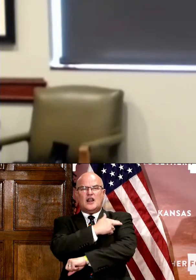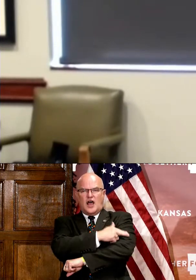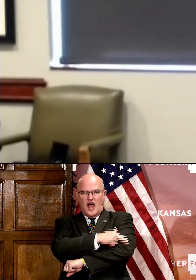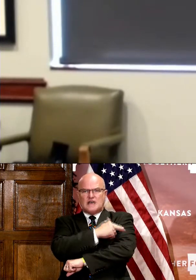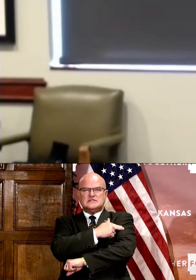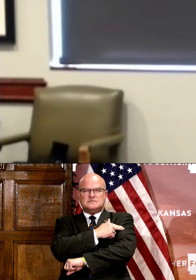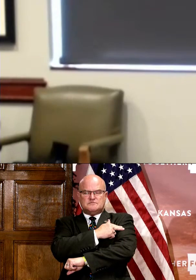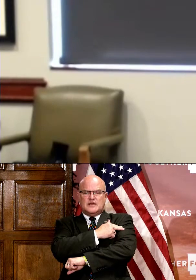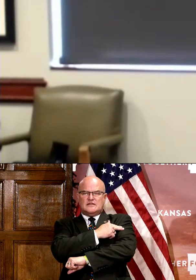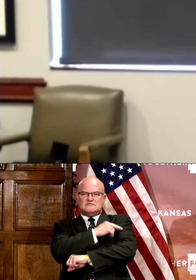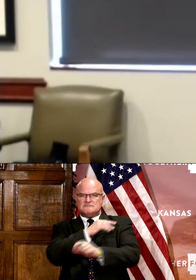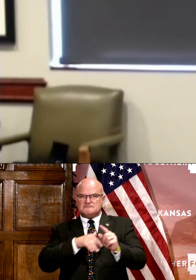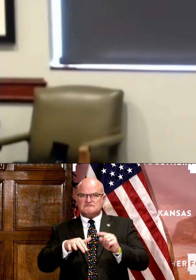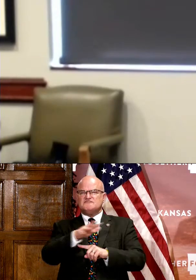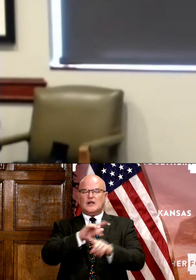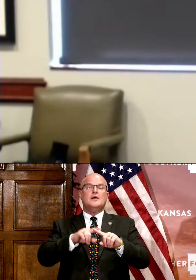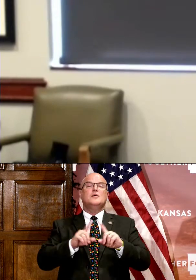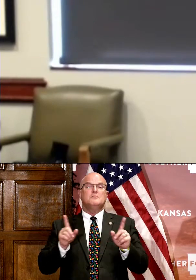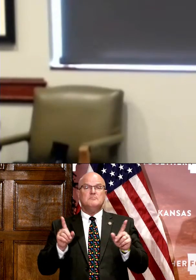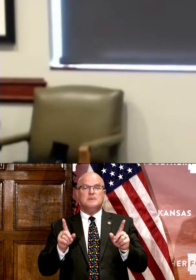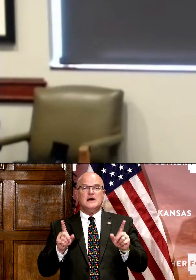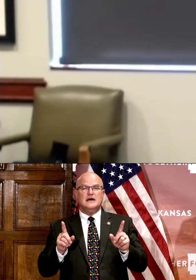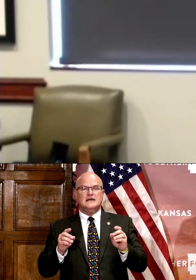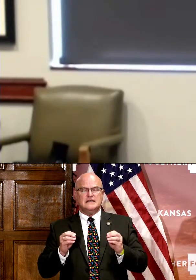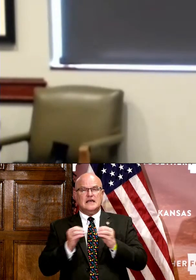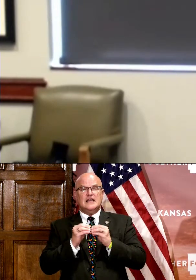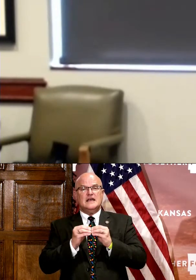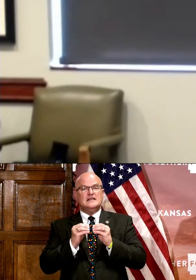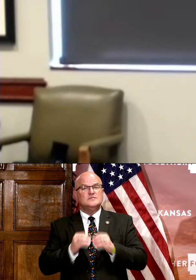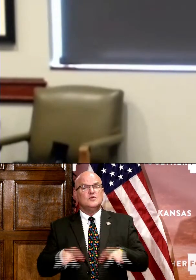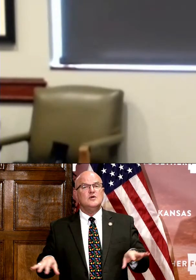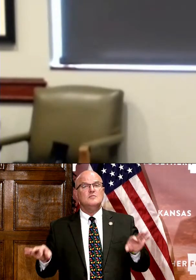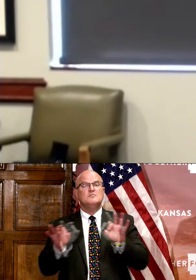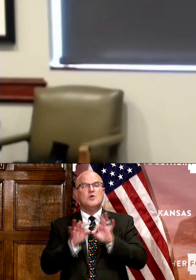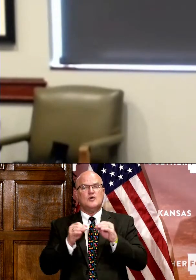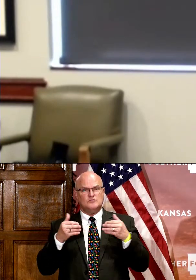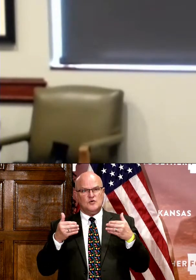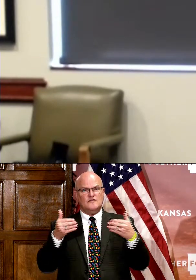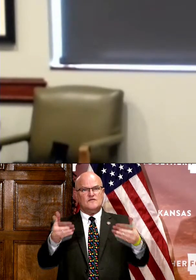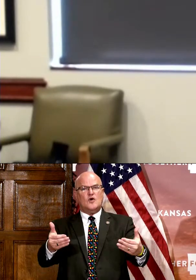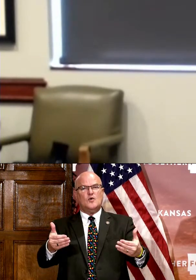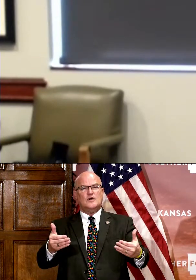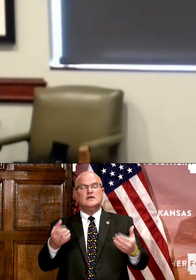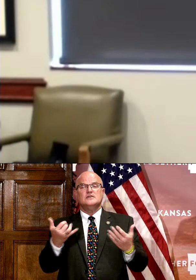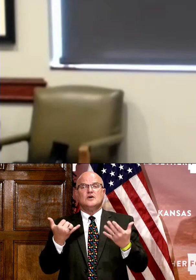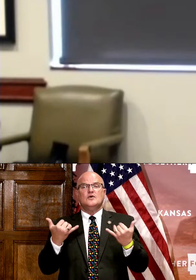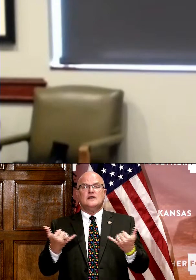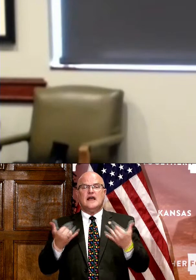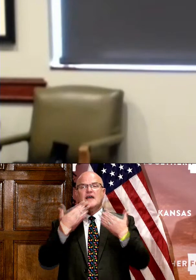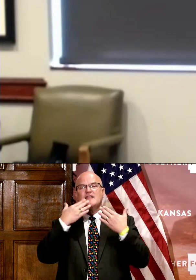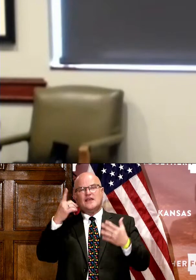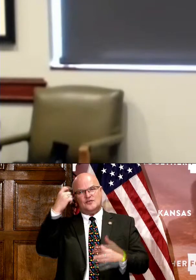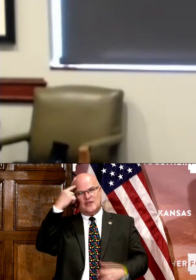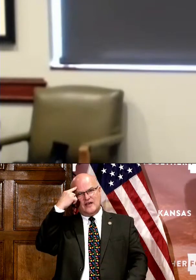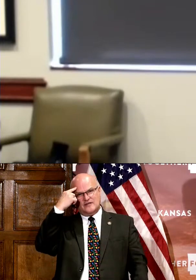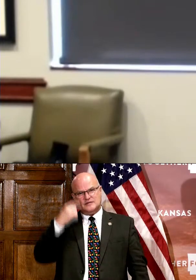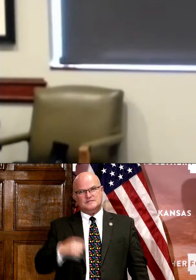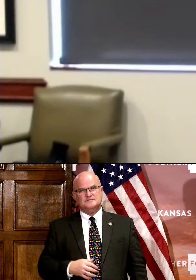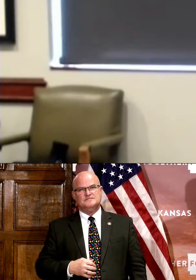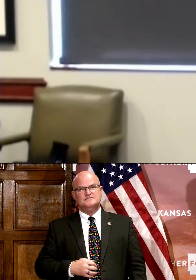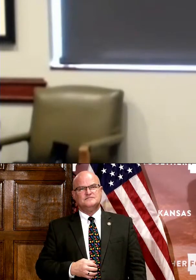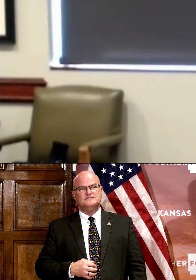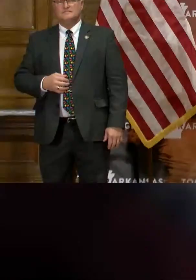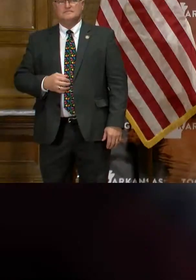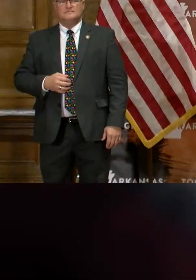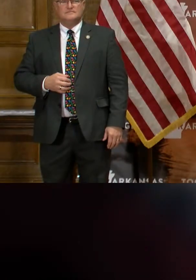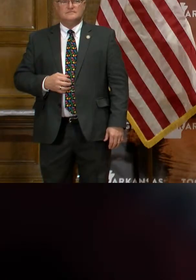non-hospitalized environment, but it's even more critical moving forward. So with that, thank you, Governor. Thank